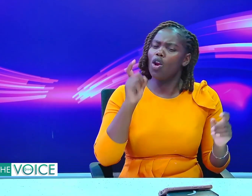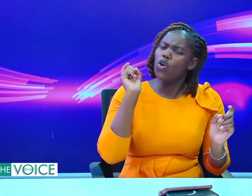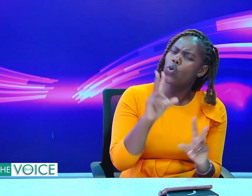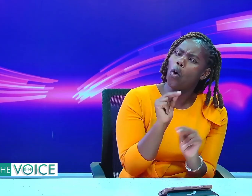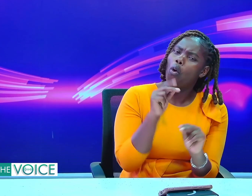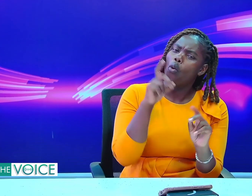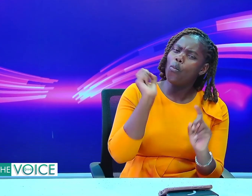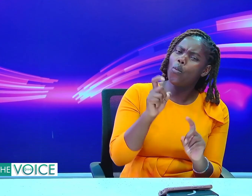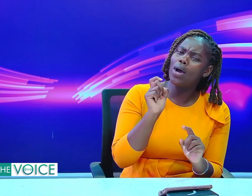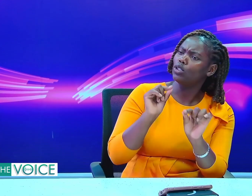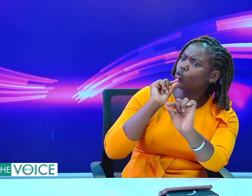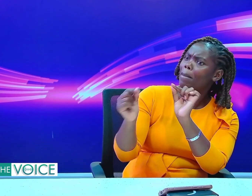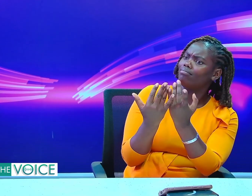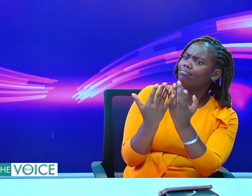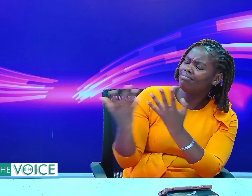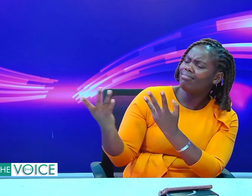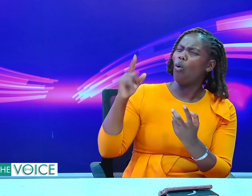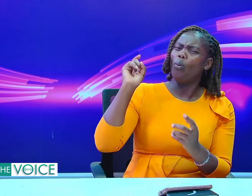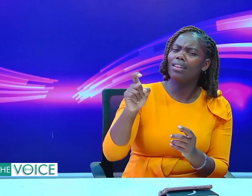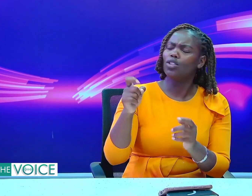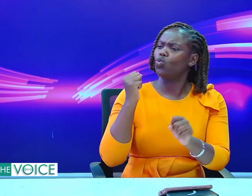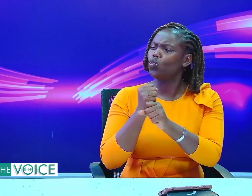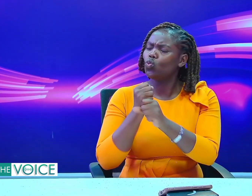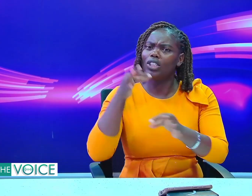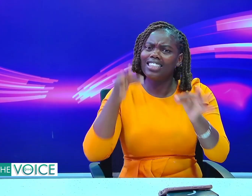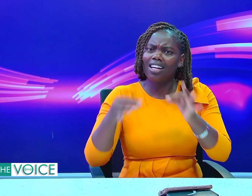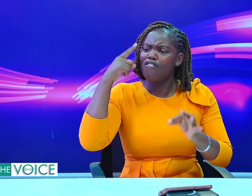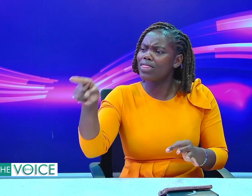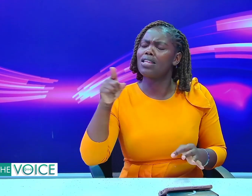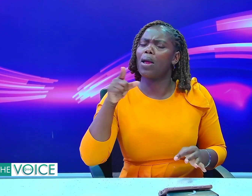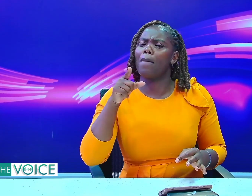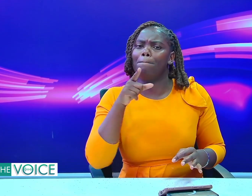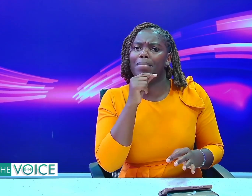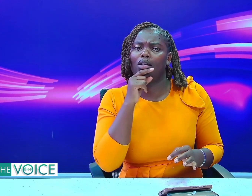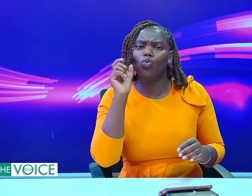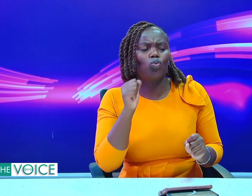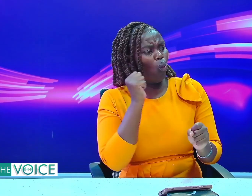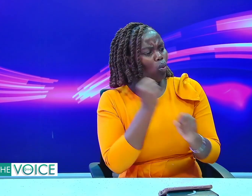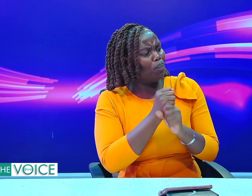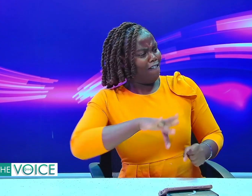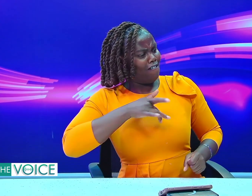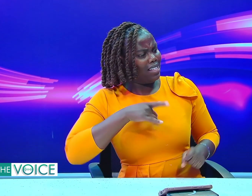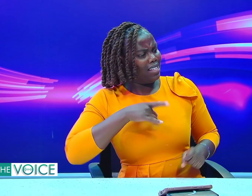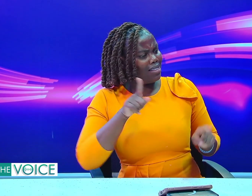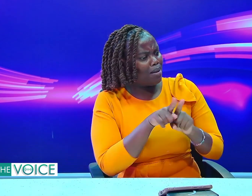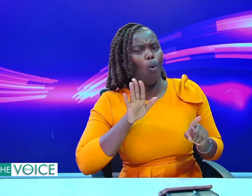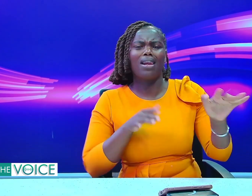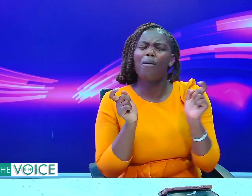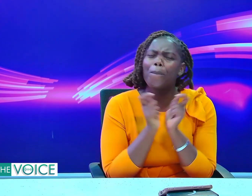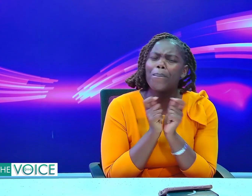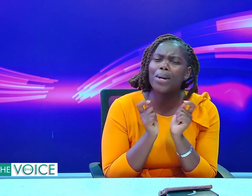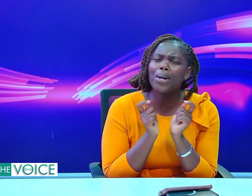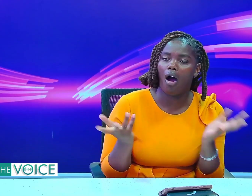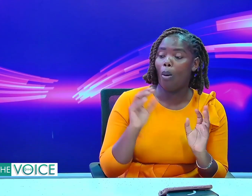very upset, saying no, they need to, stop this. We need justice for this girl, because, they